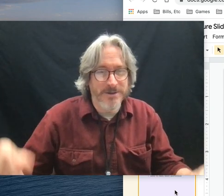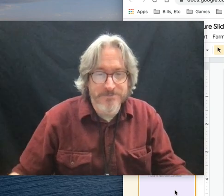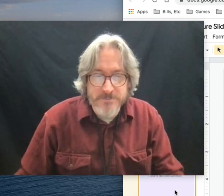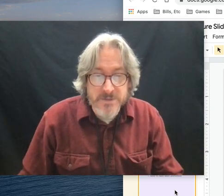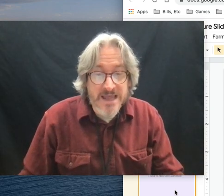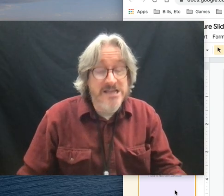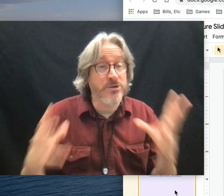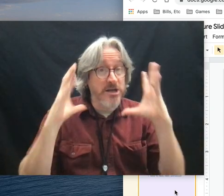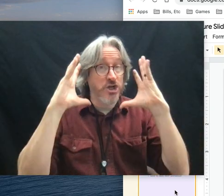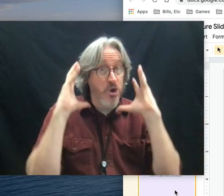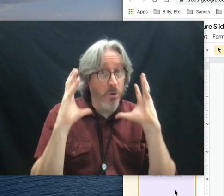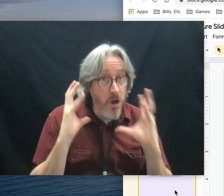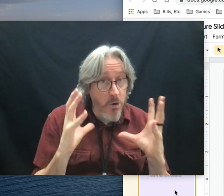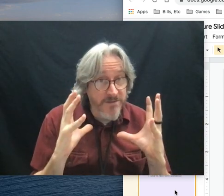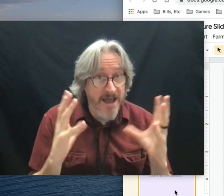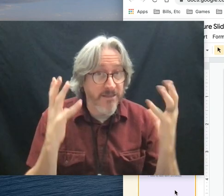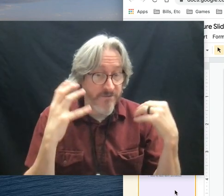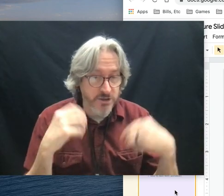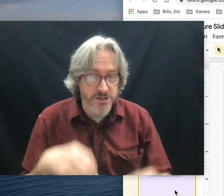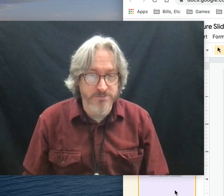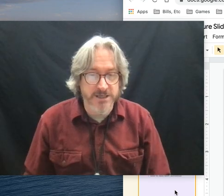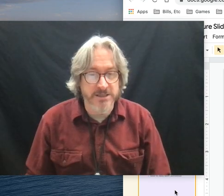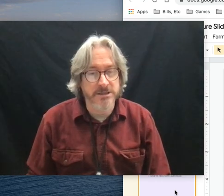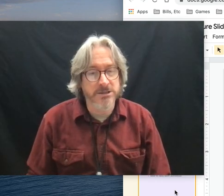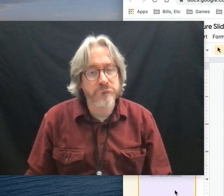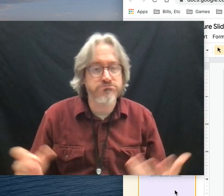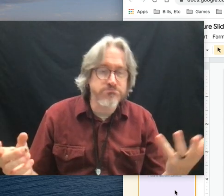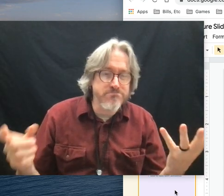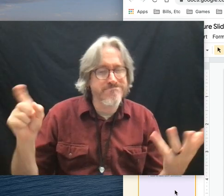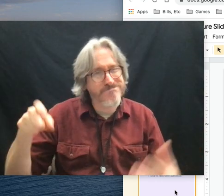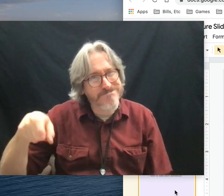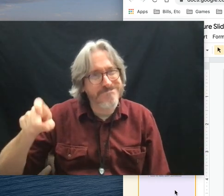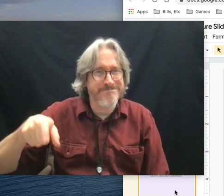Should do it. So then to go along with that, the facial expressions,